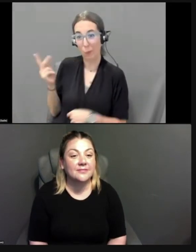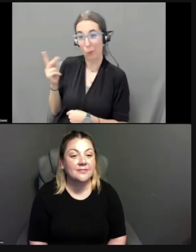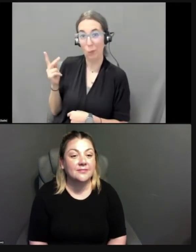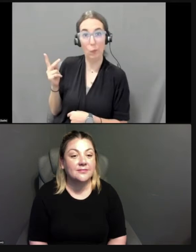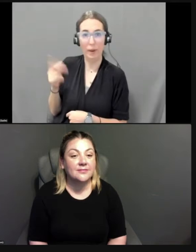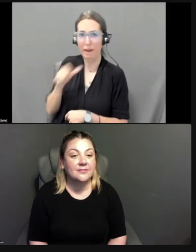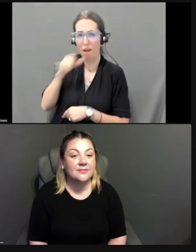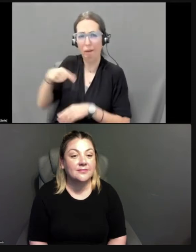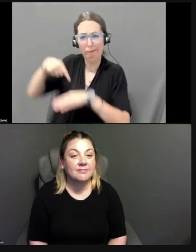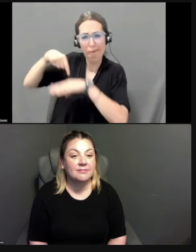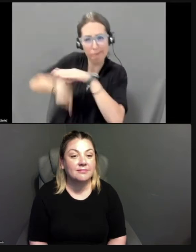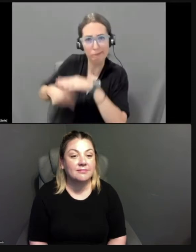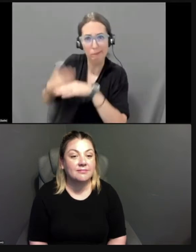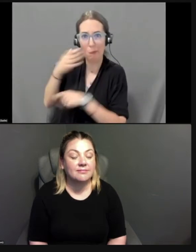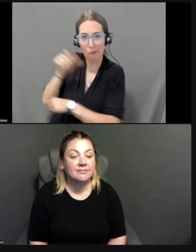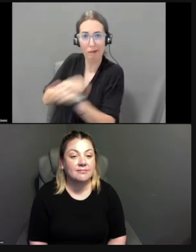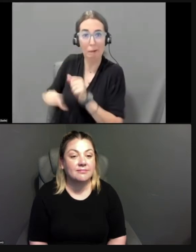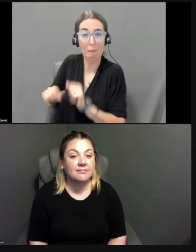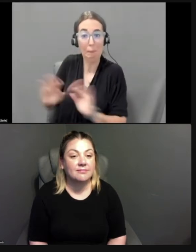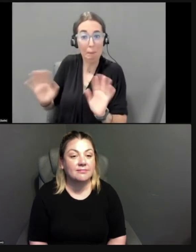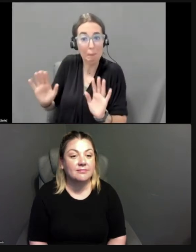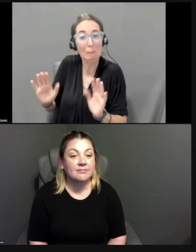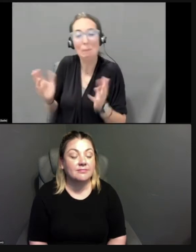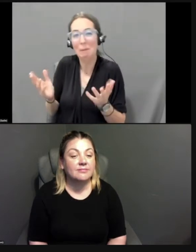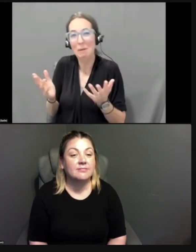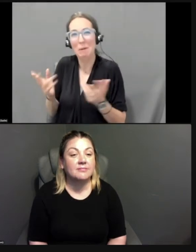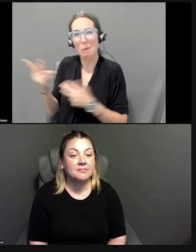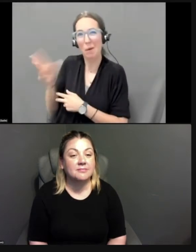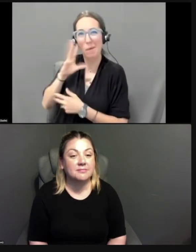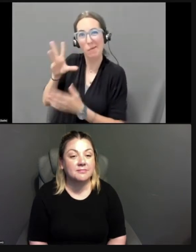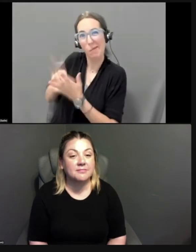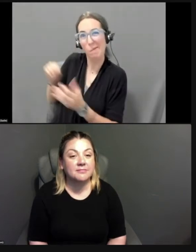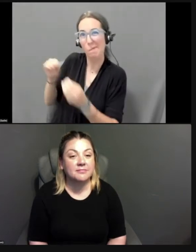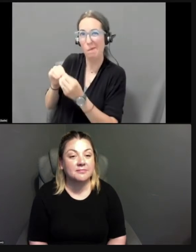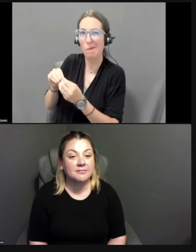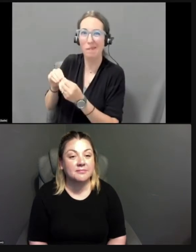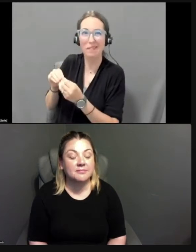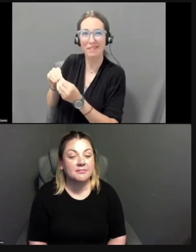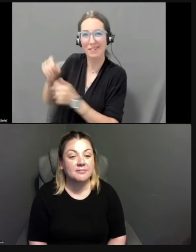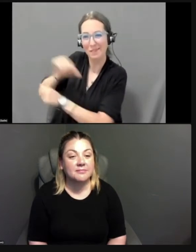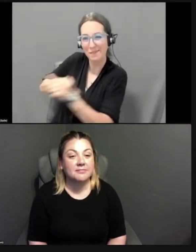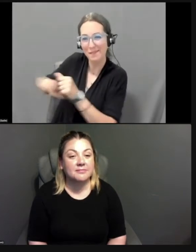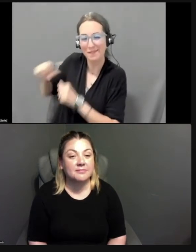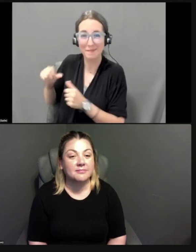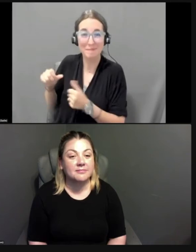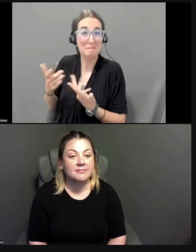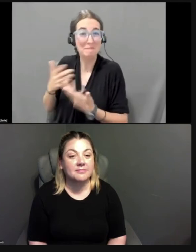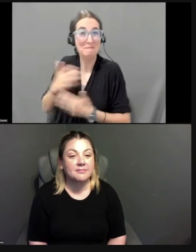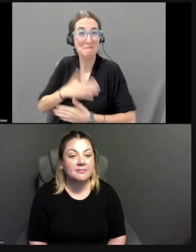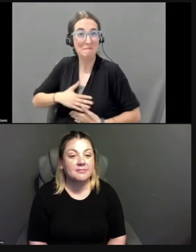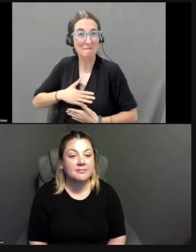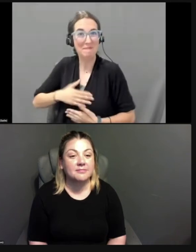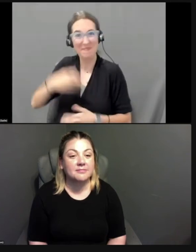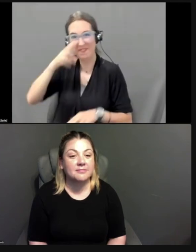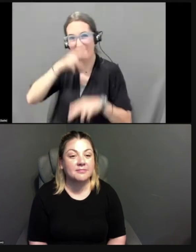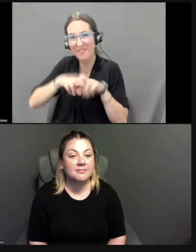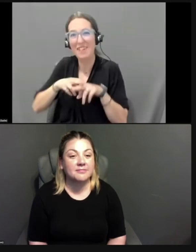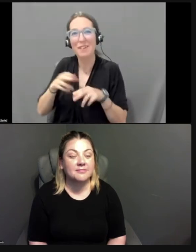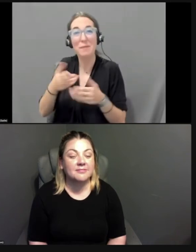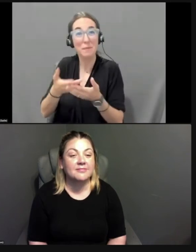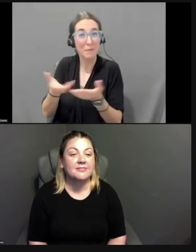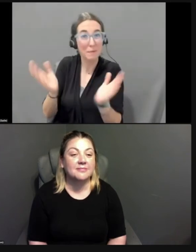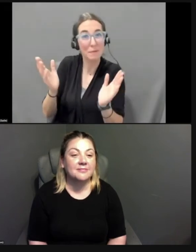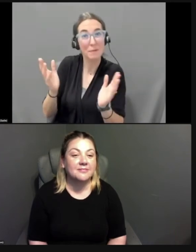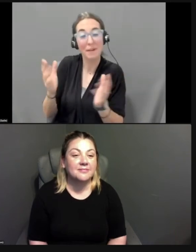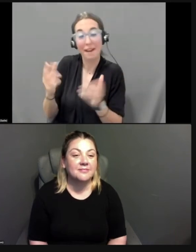will get to know a lot about each other throughout this conversation today, and it'll be fun to have our listeners